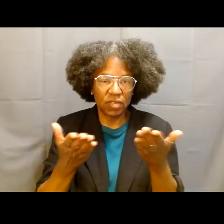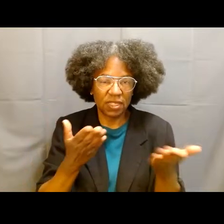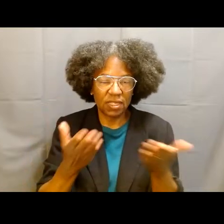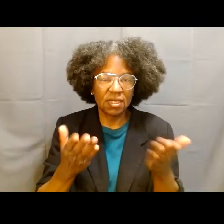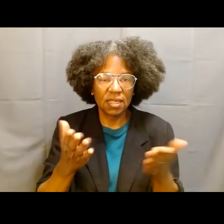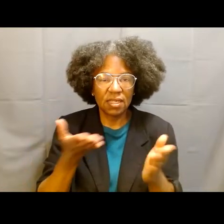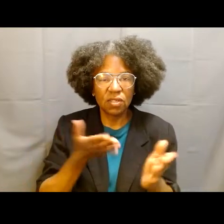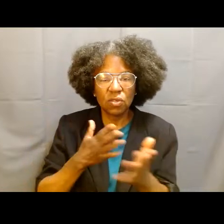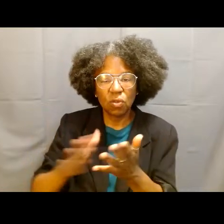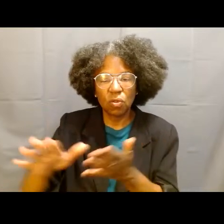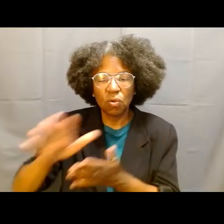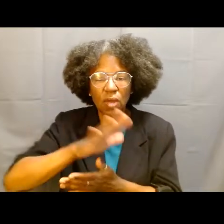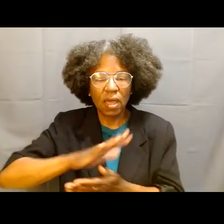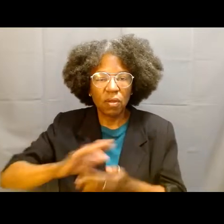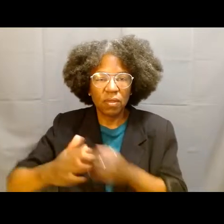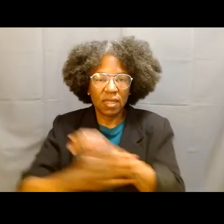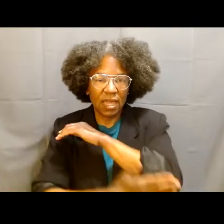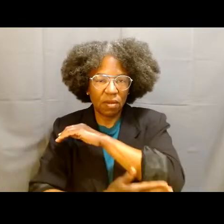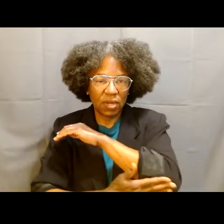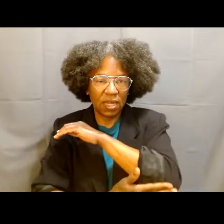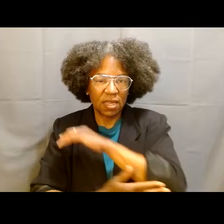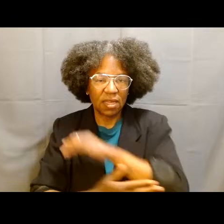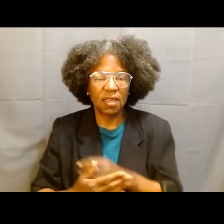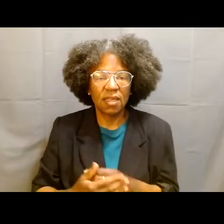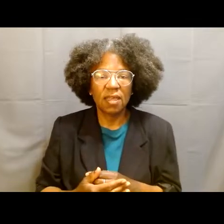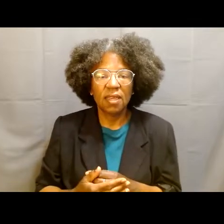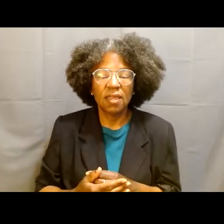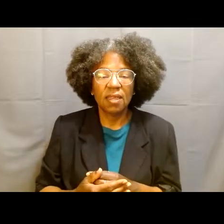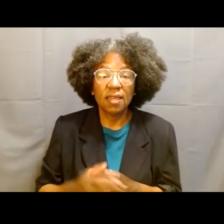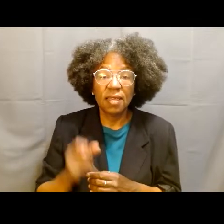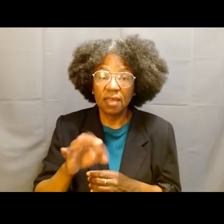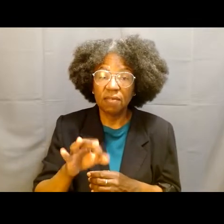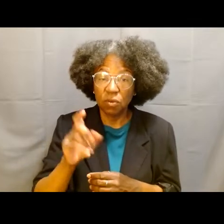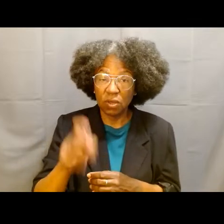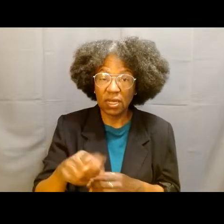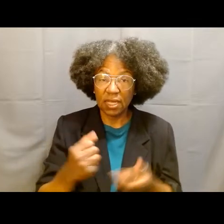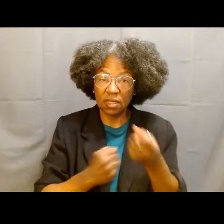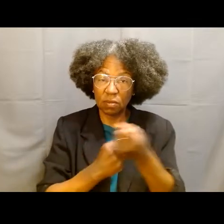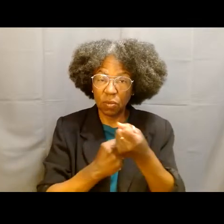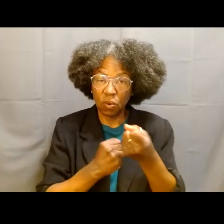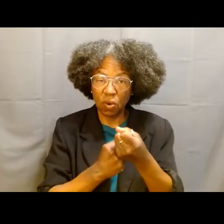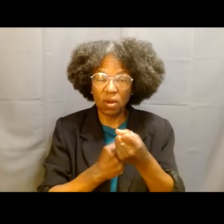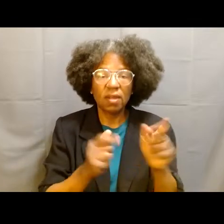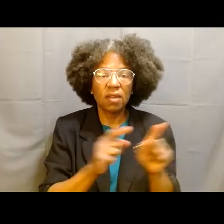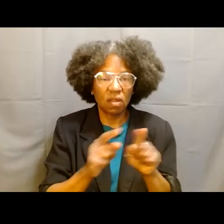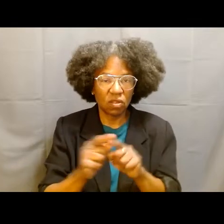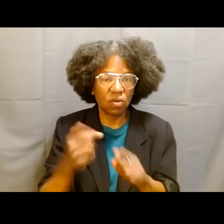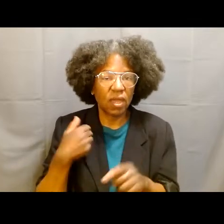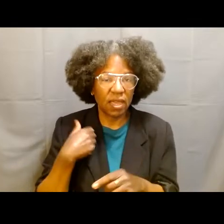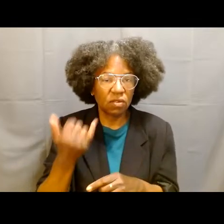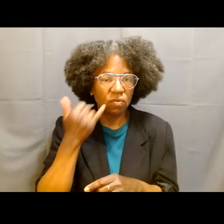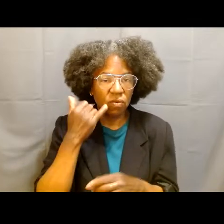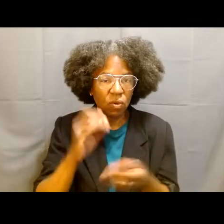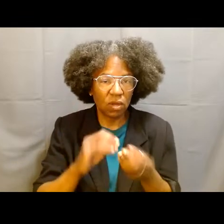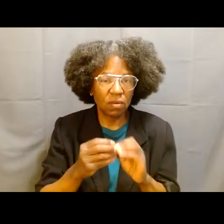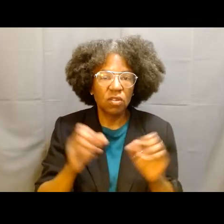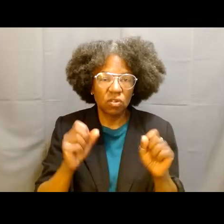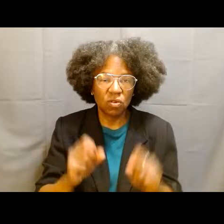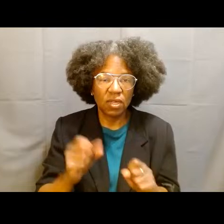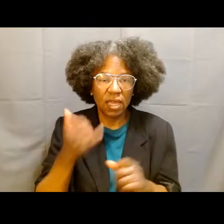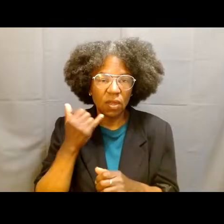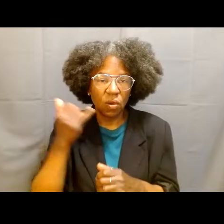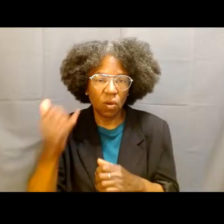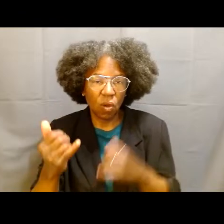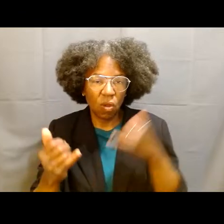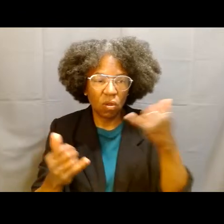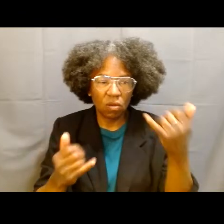county. So if you're in need of some support, it also has some phone numbers to call if you need that